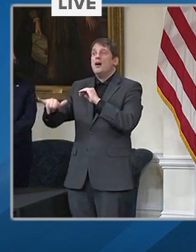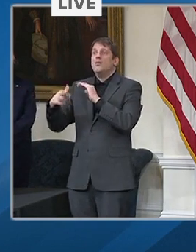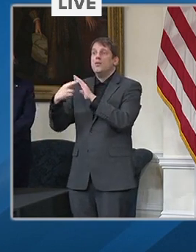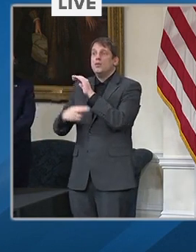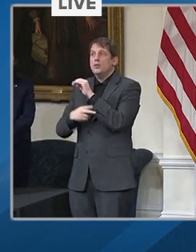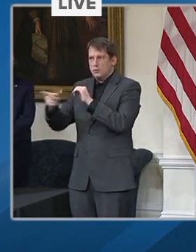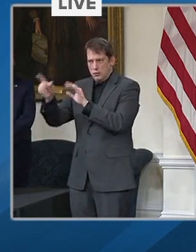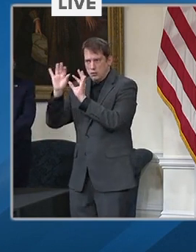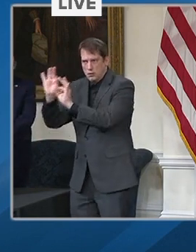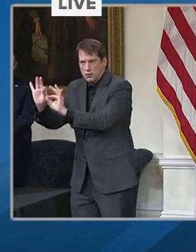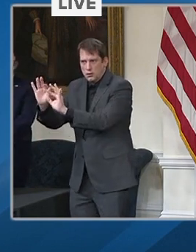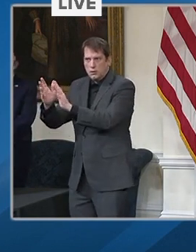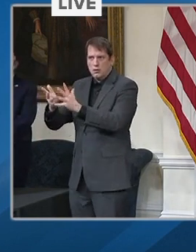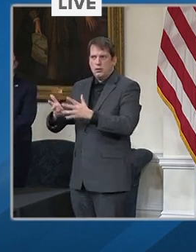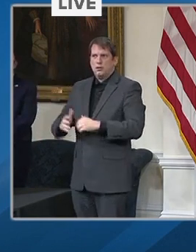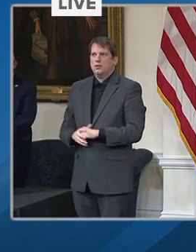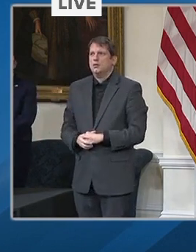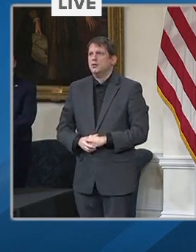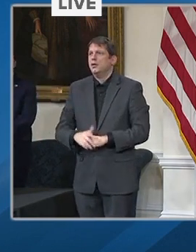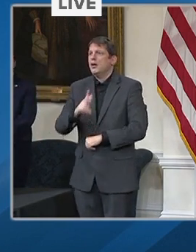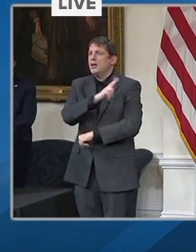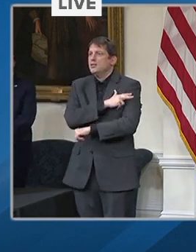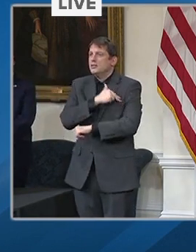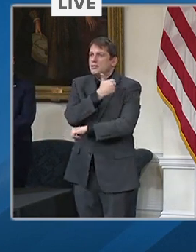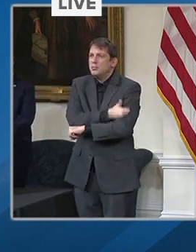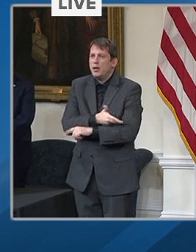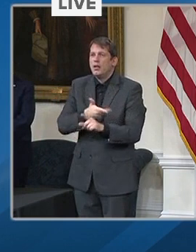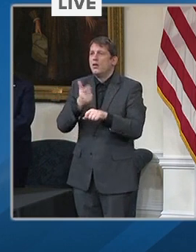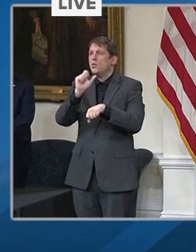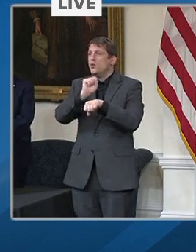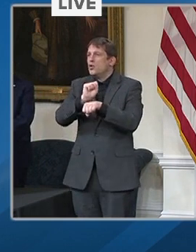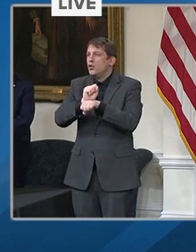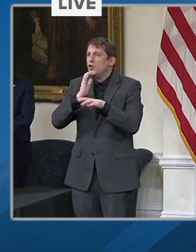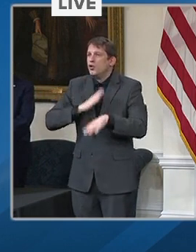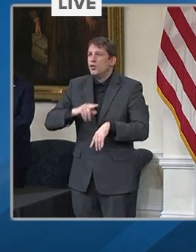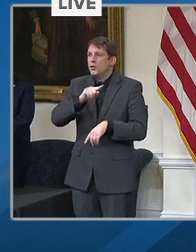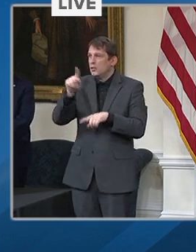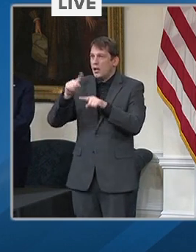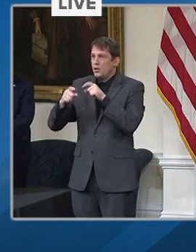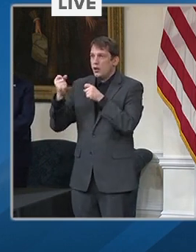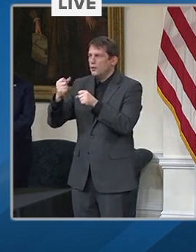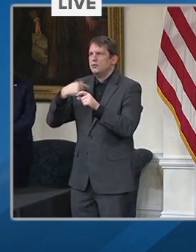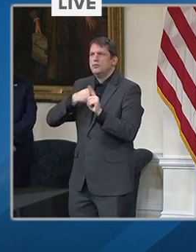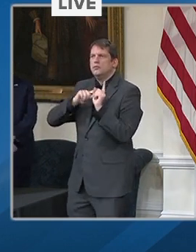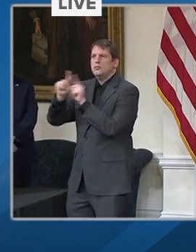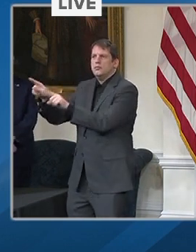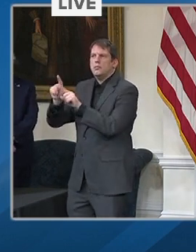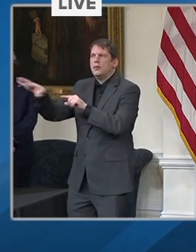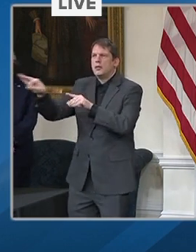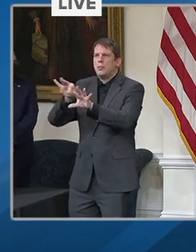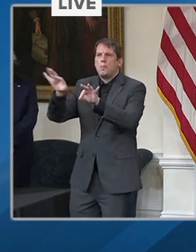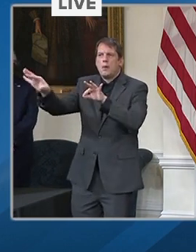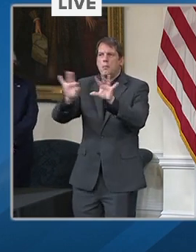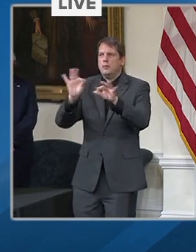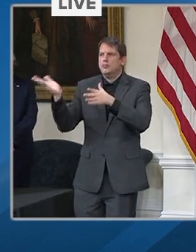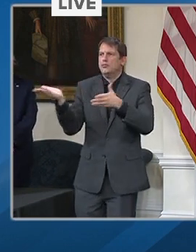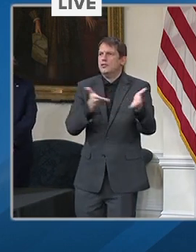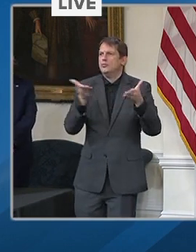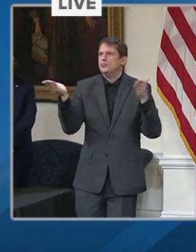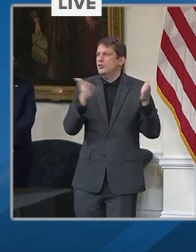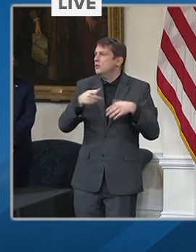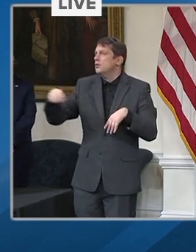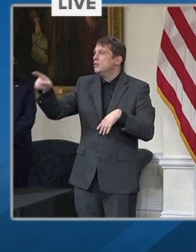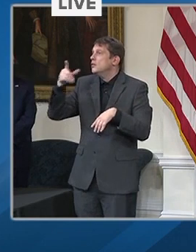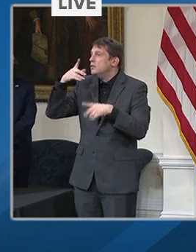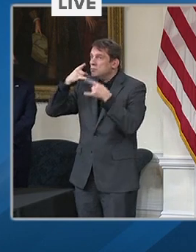for essential workers in hospitals. We were using our state highway crews to deliver PPE with the Department of Health and testing equipment. We